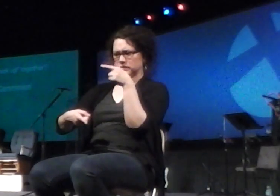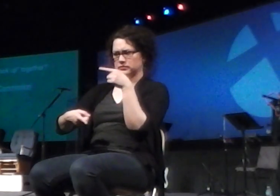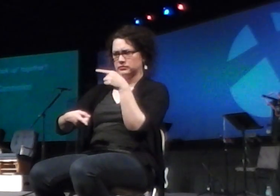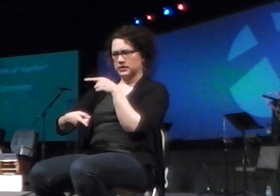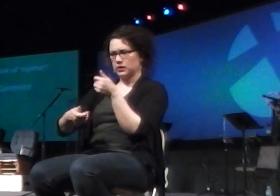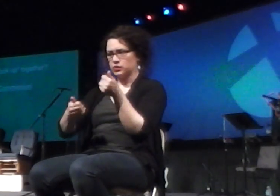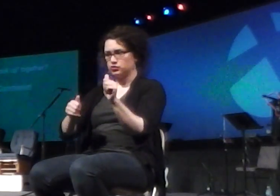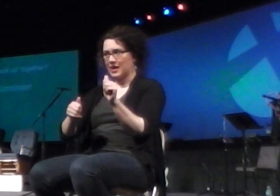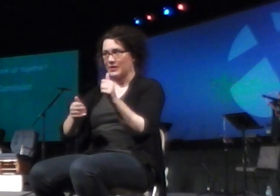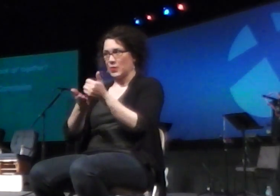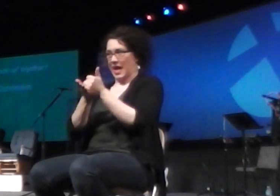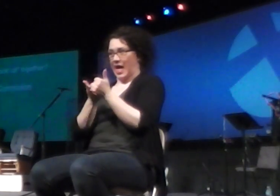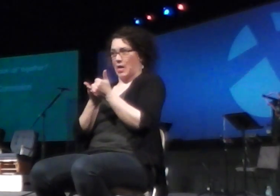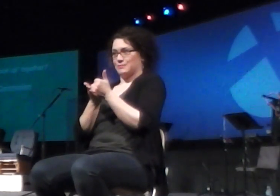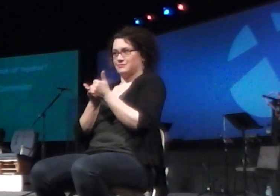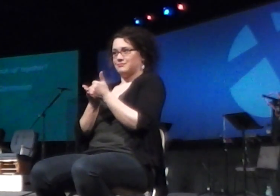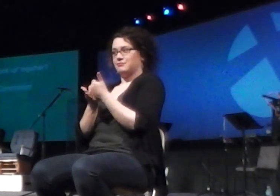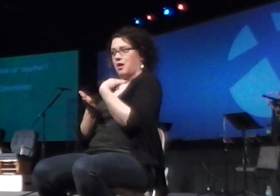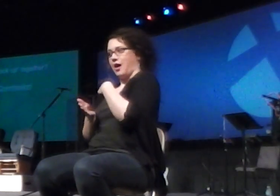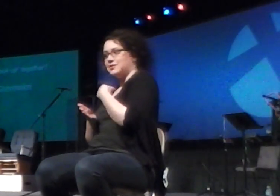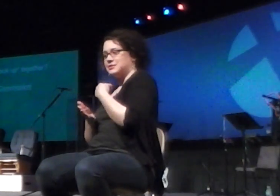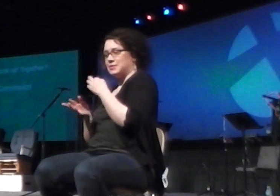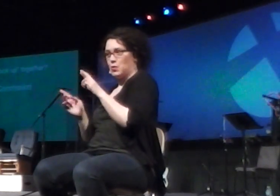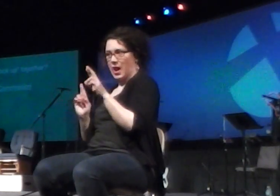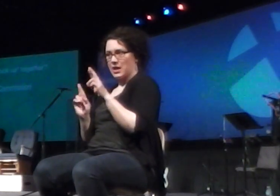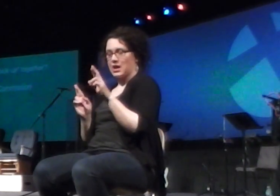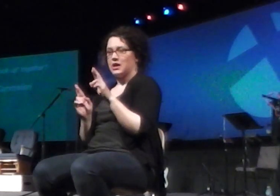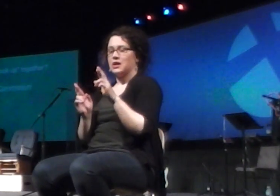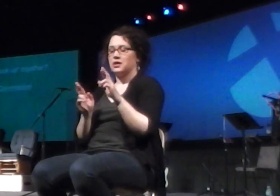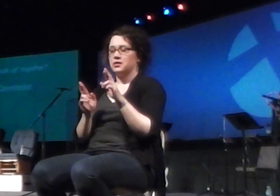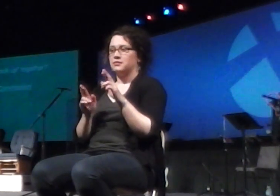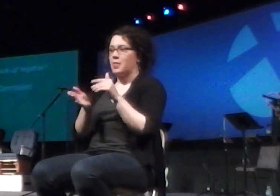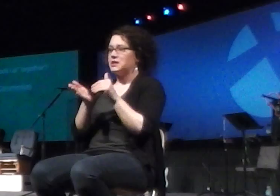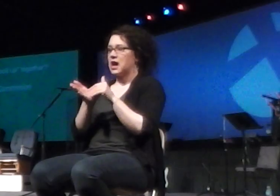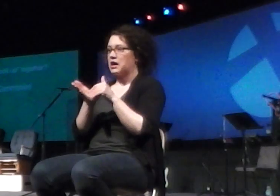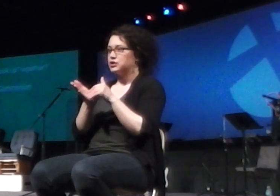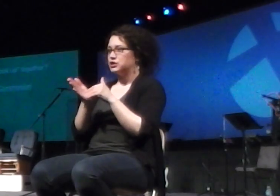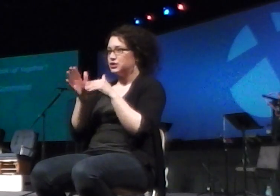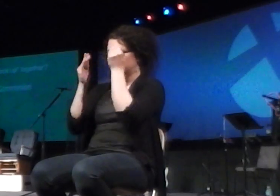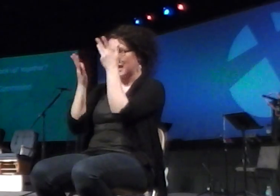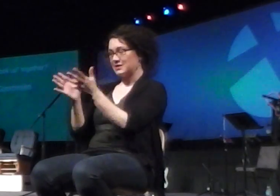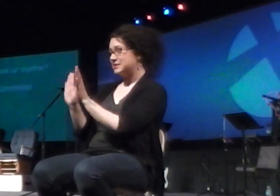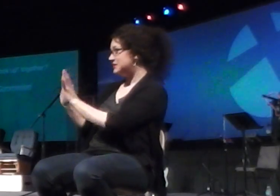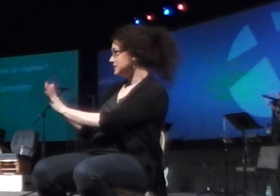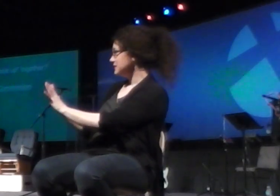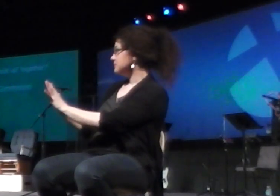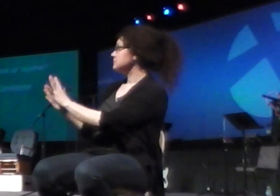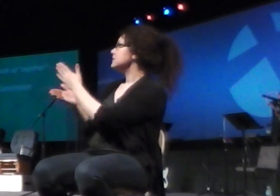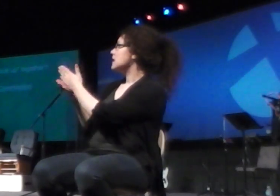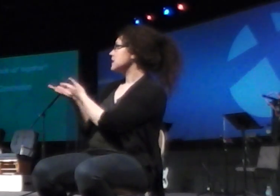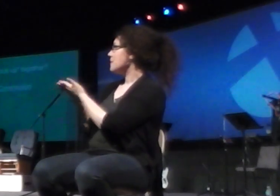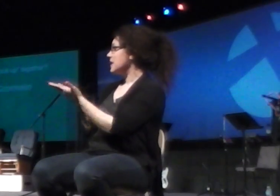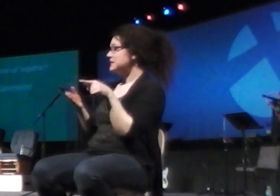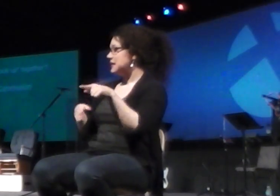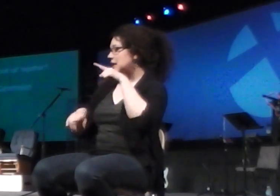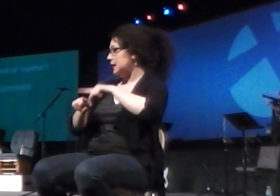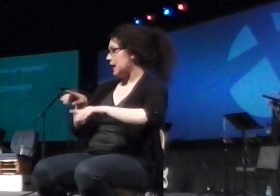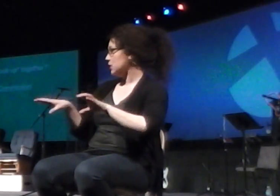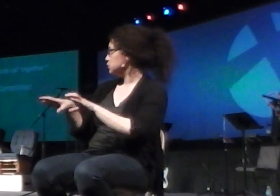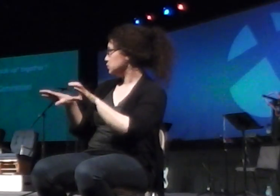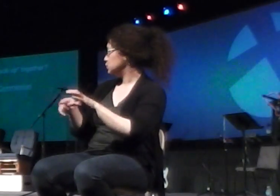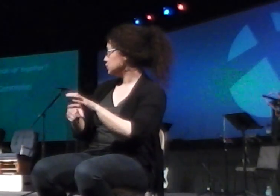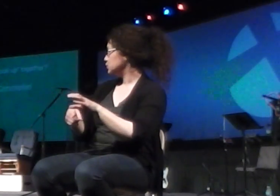to prepare us or trying to soften the blow a little bit, literally said to us, there are some things he's not going to be able to